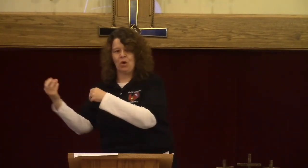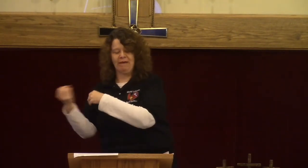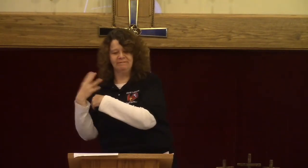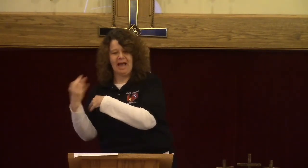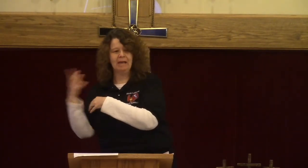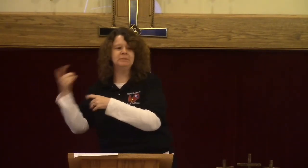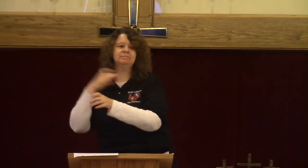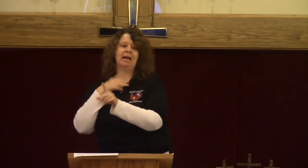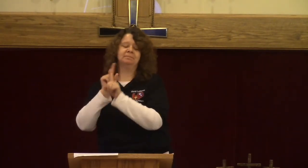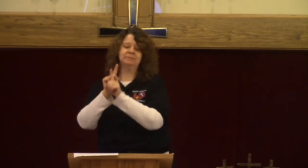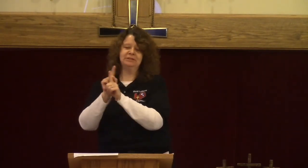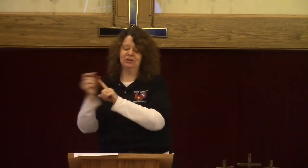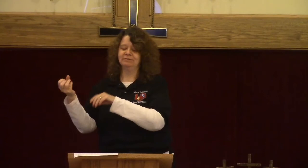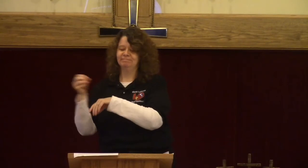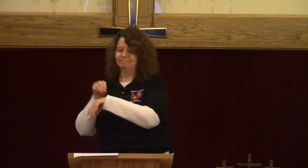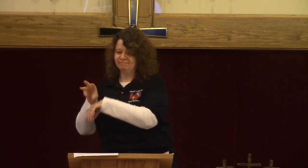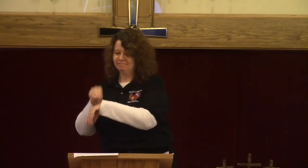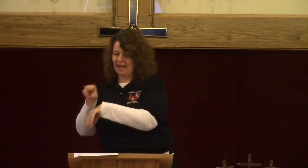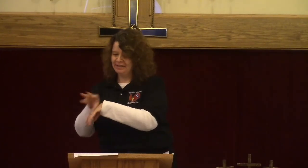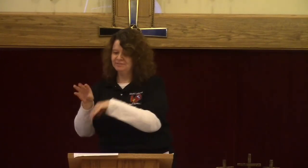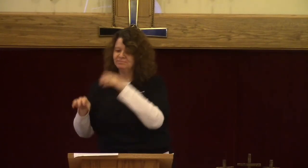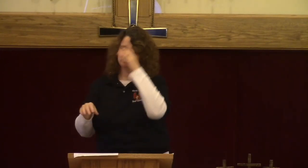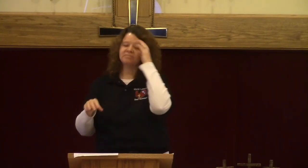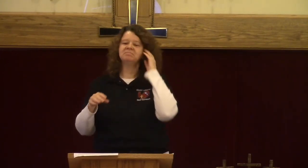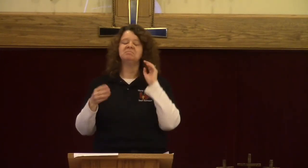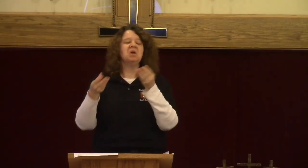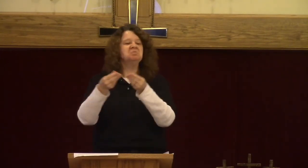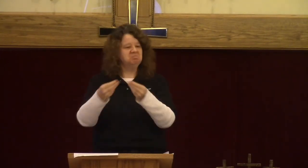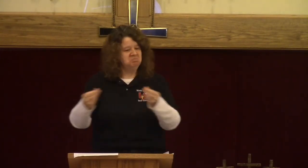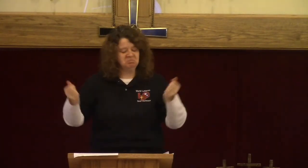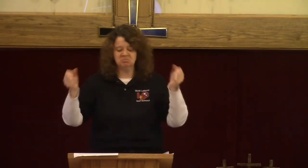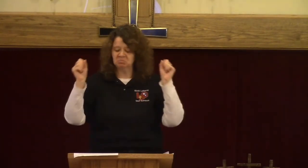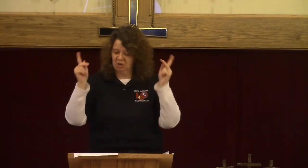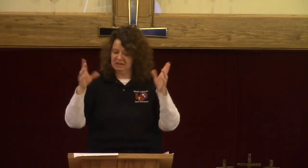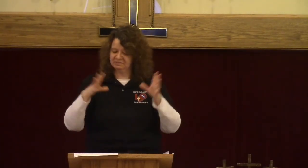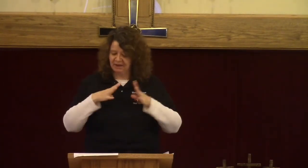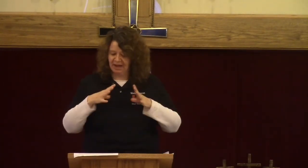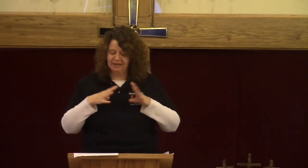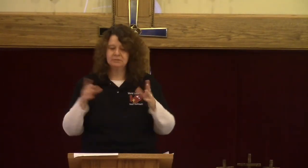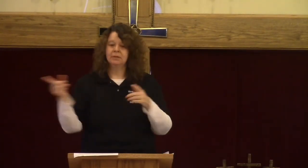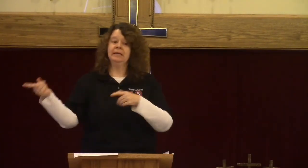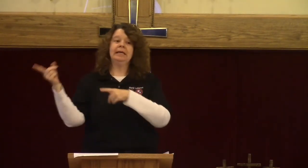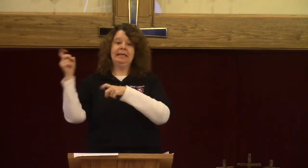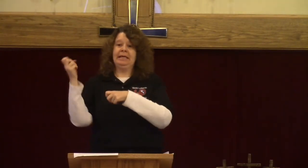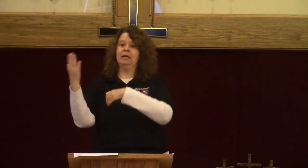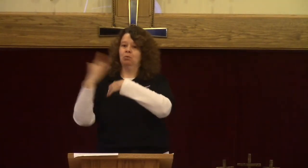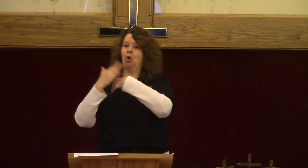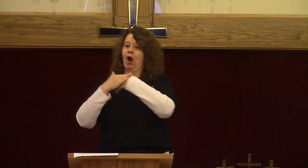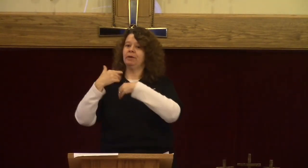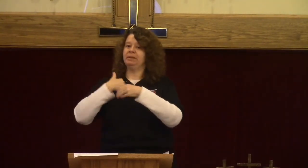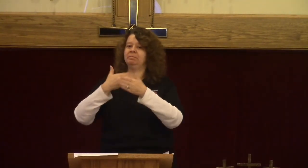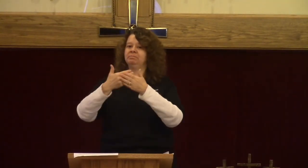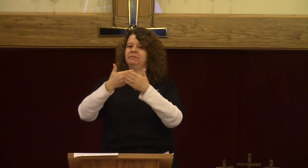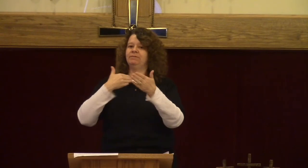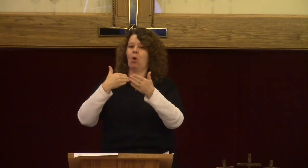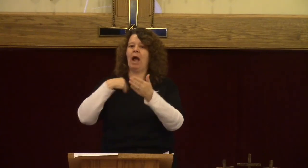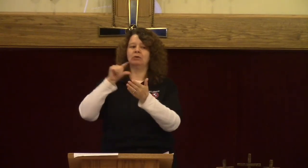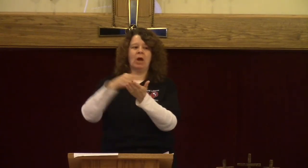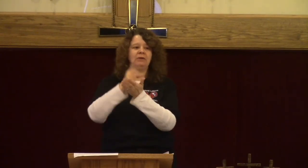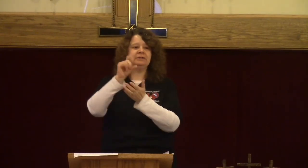back again. And I sat down and asked for advice. And what do we do? You know, it was resolved okay, but whoa, but